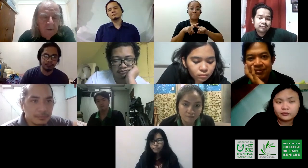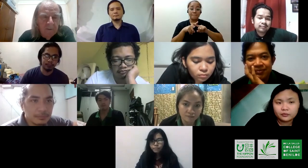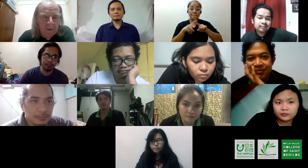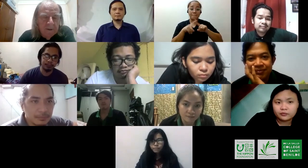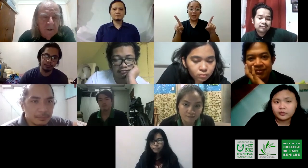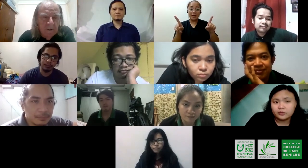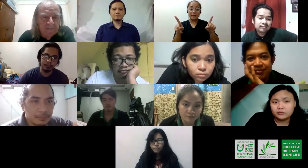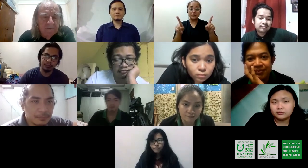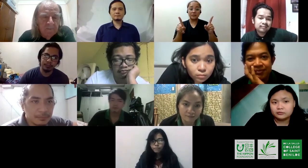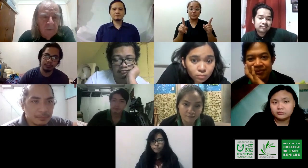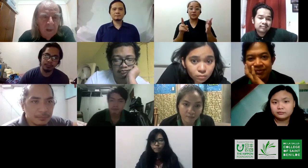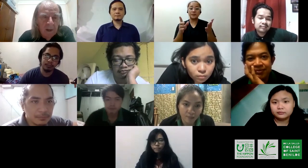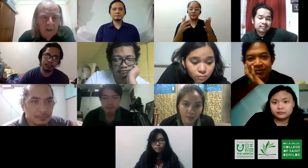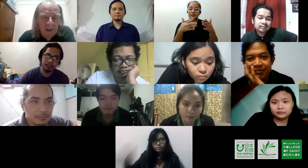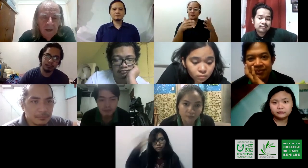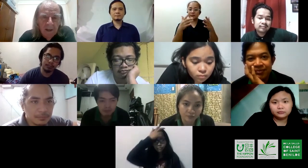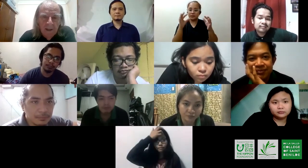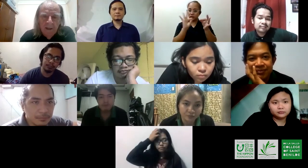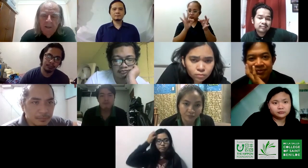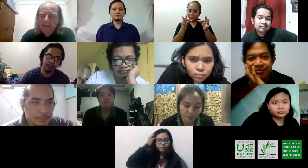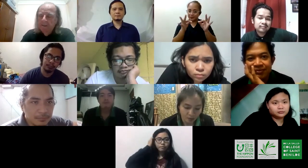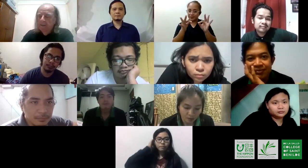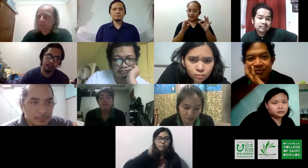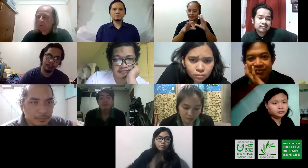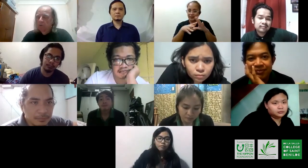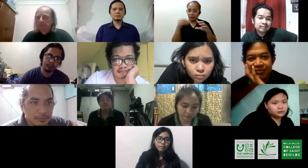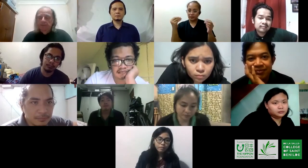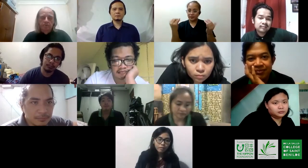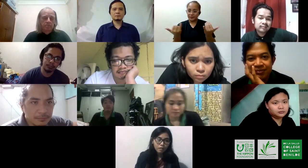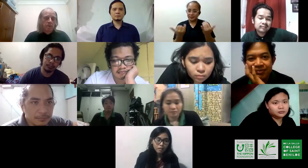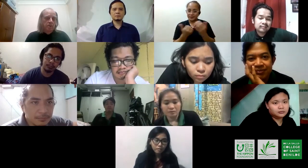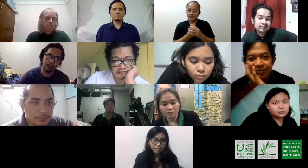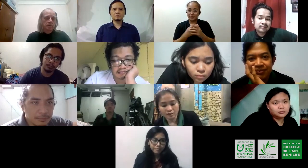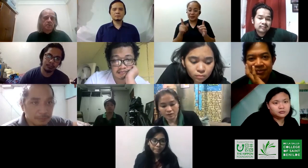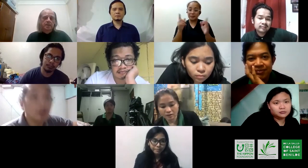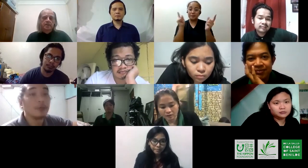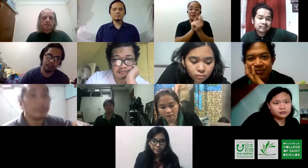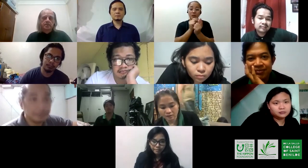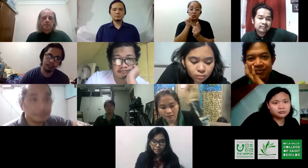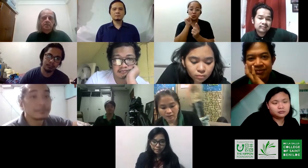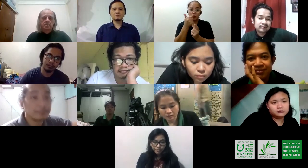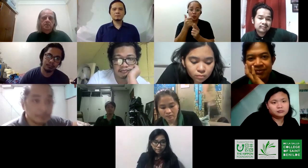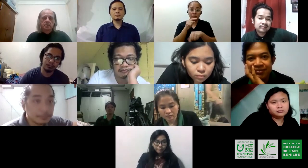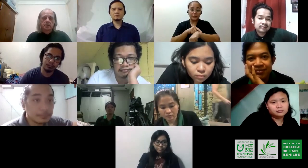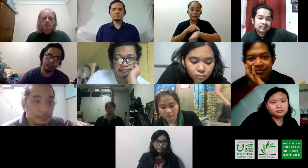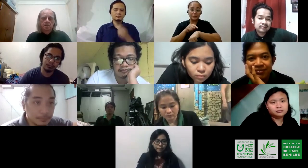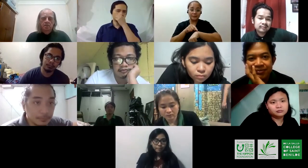the interpreters go. And then we'll meet tomorrow at